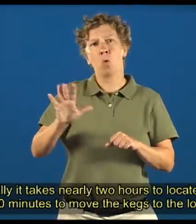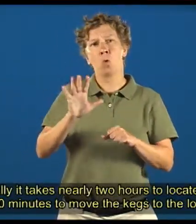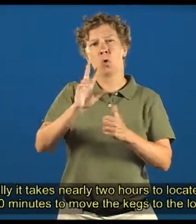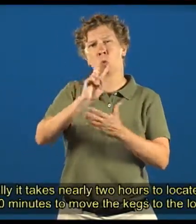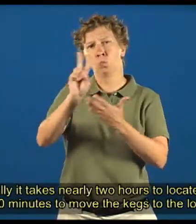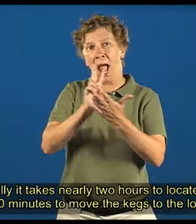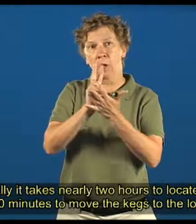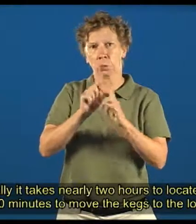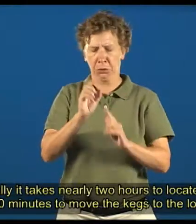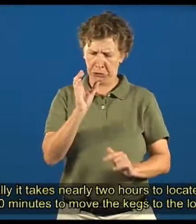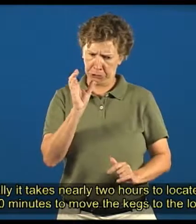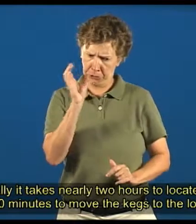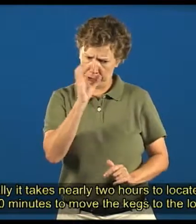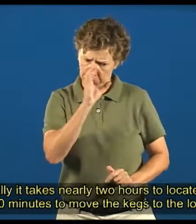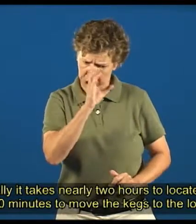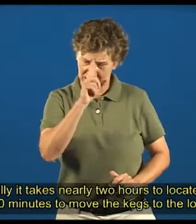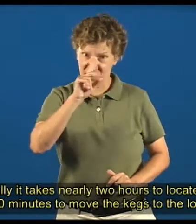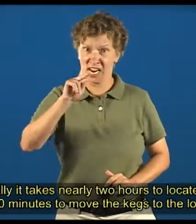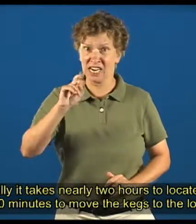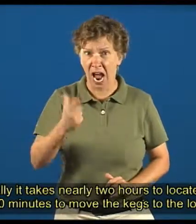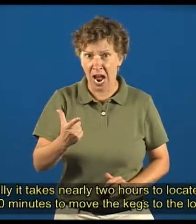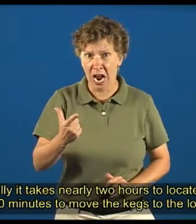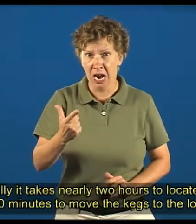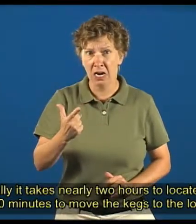Normally, it takes nearly 2 hours to locate the kegs,